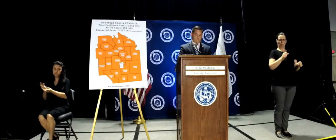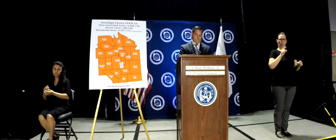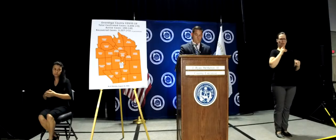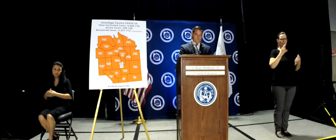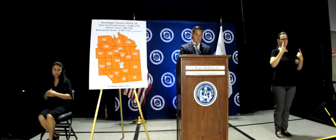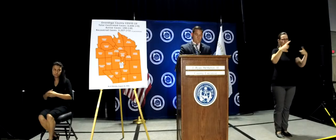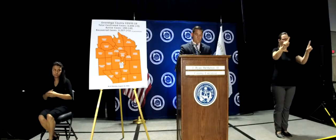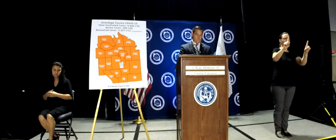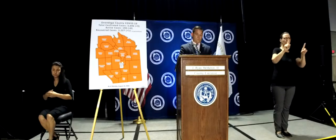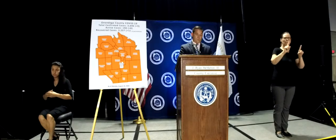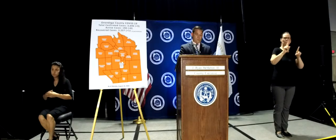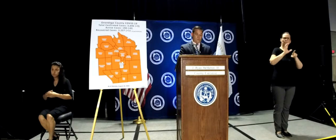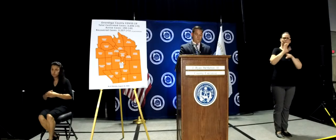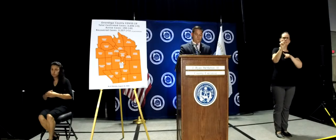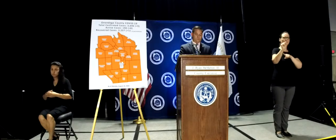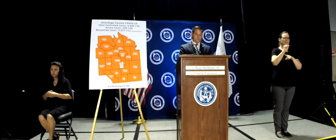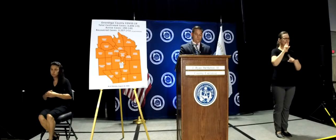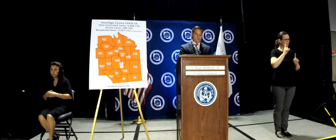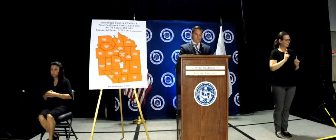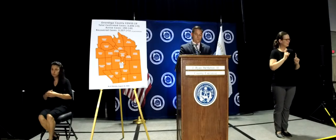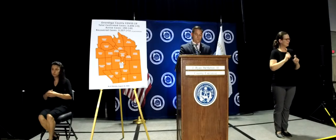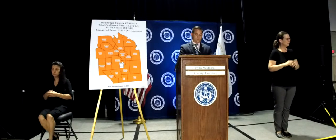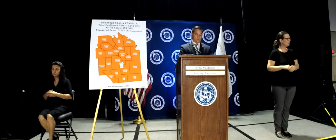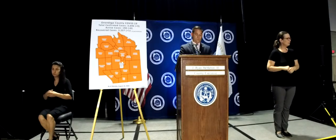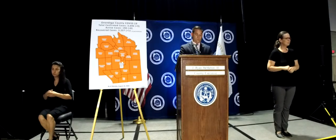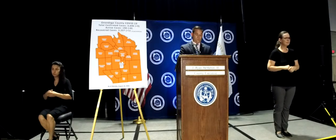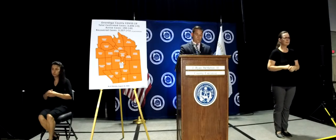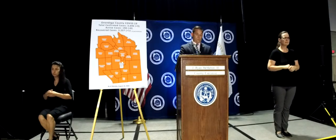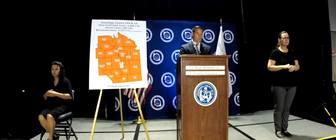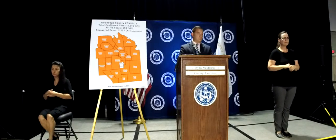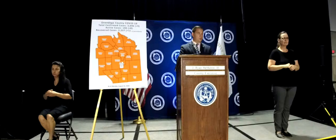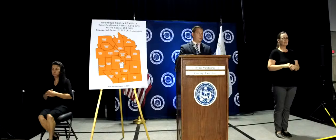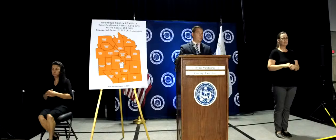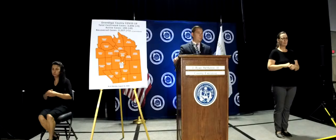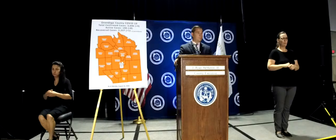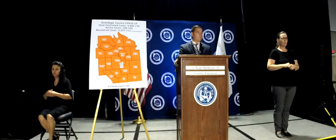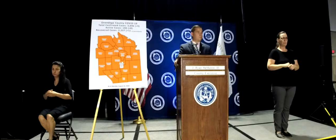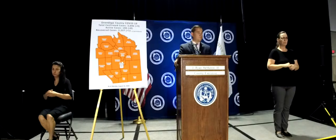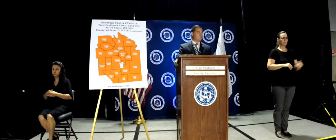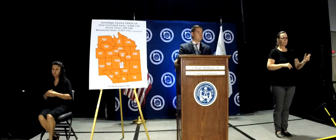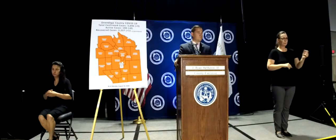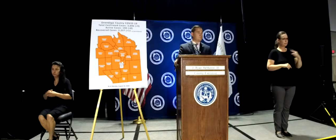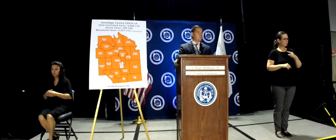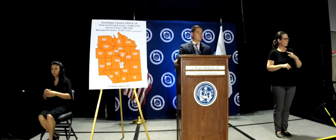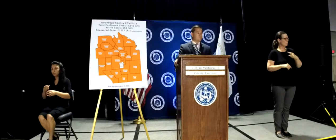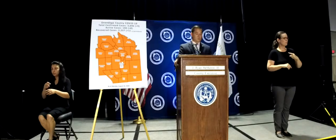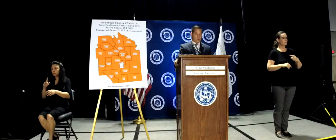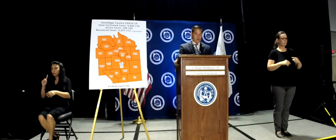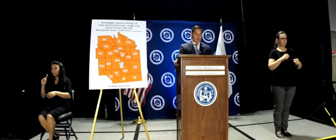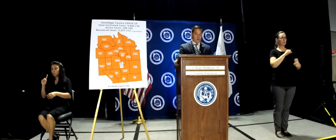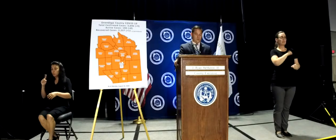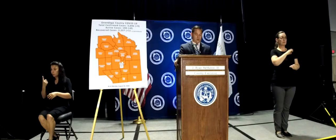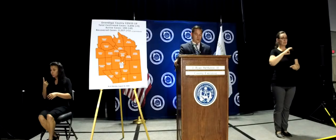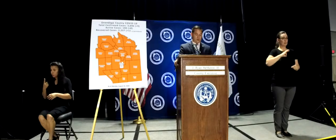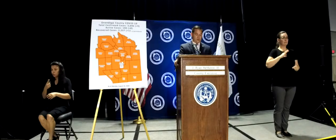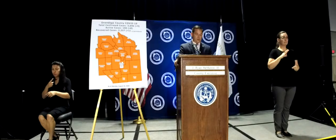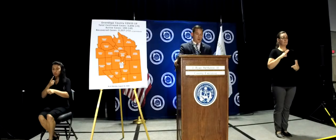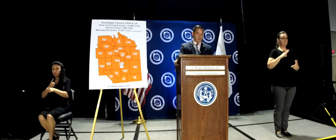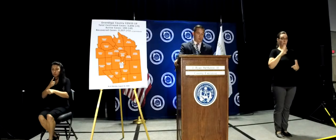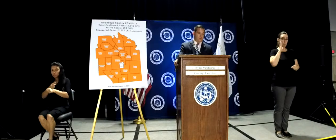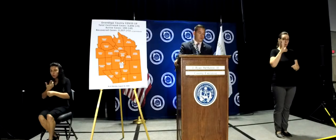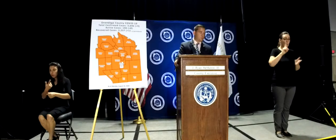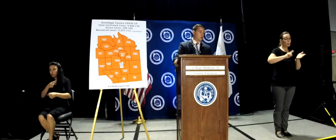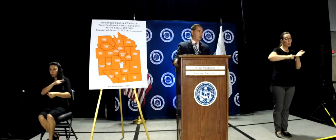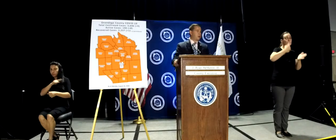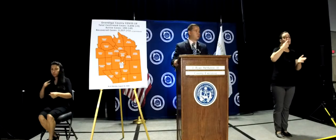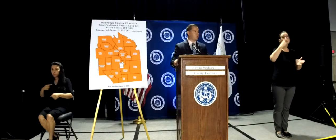be a one-time, or are you envisioning periodic screening, and are they voluntary? It is voluntary.